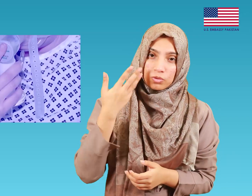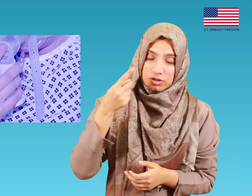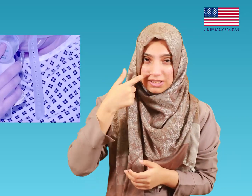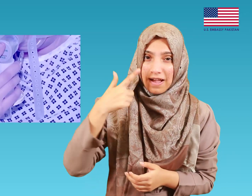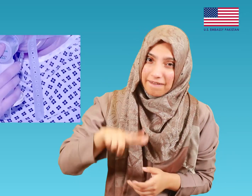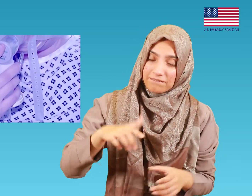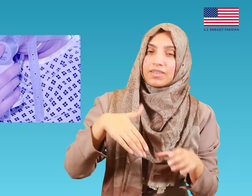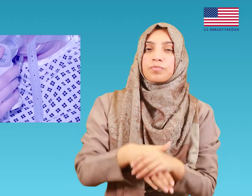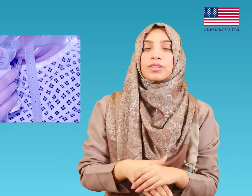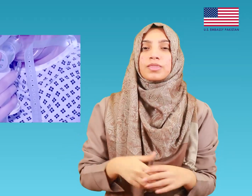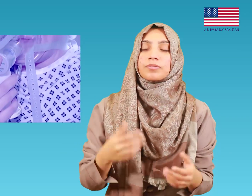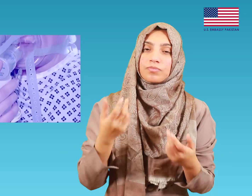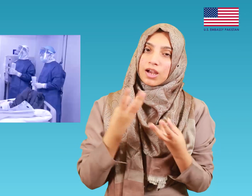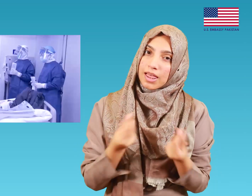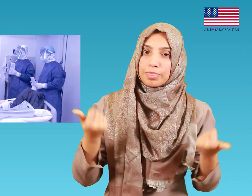people,